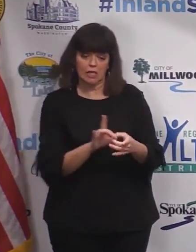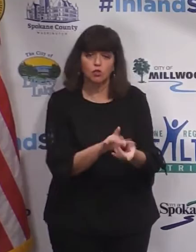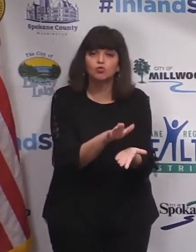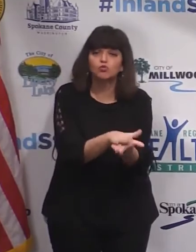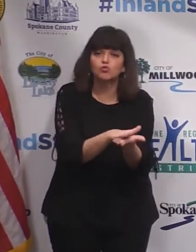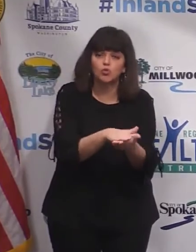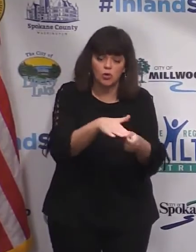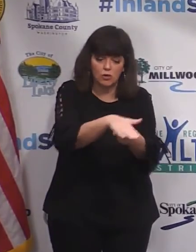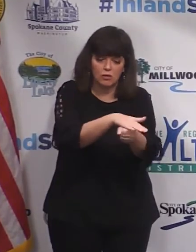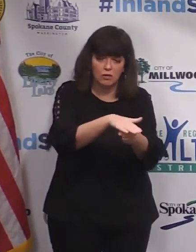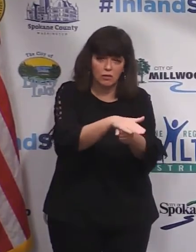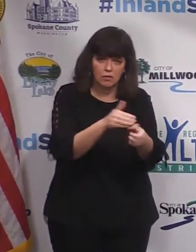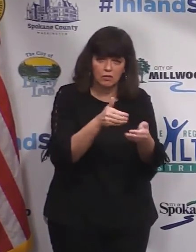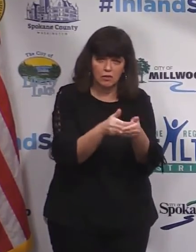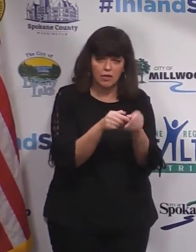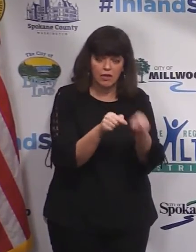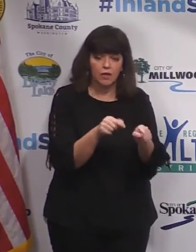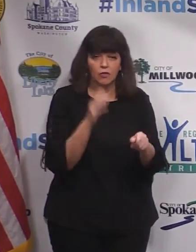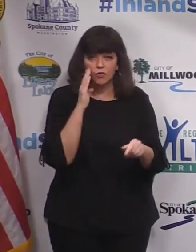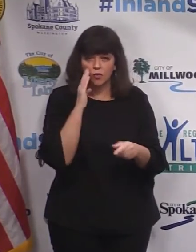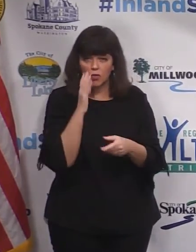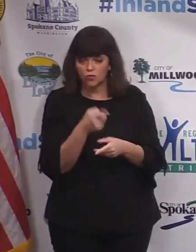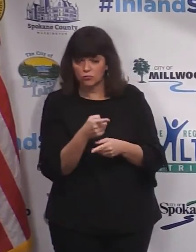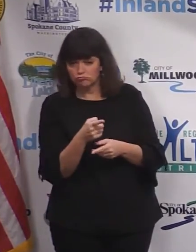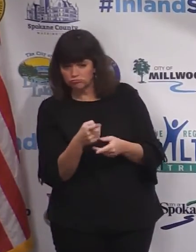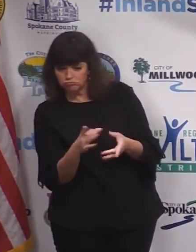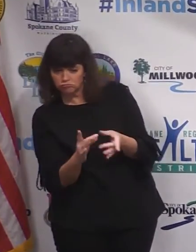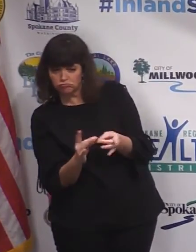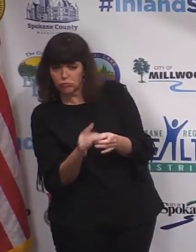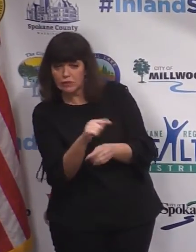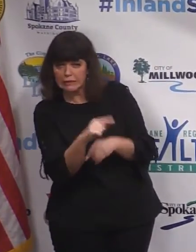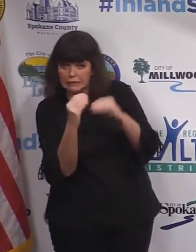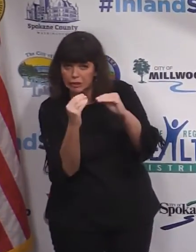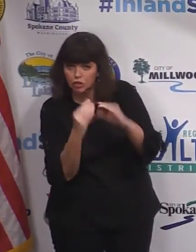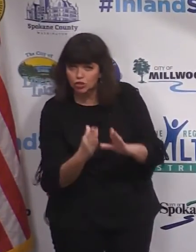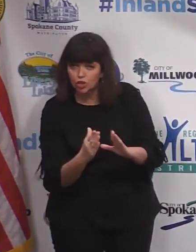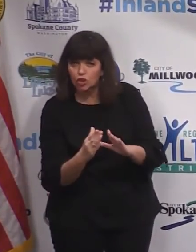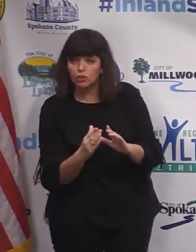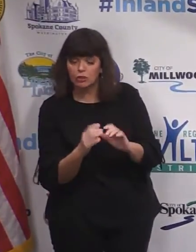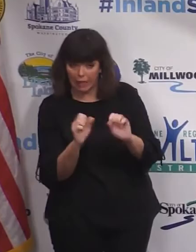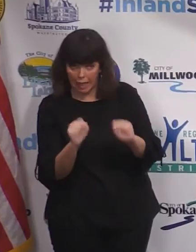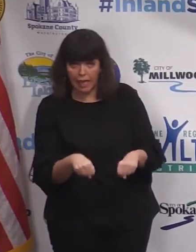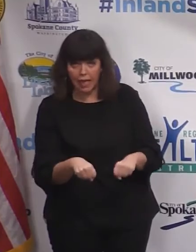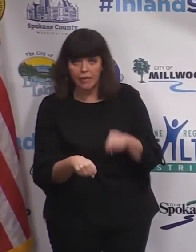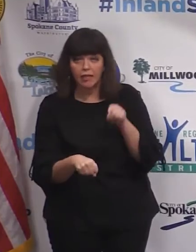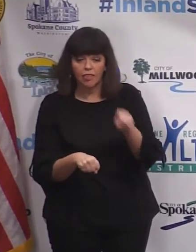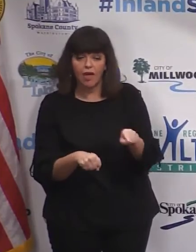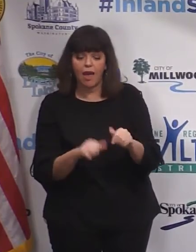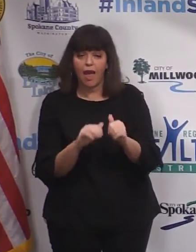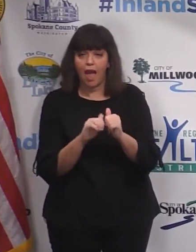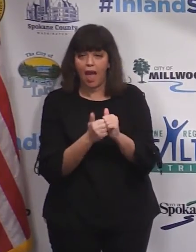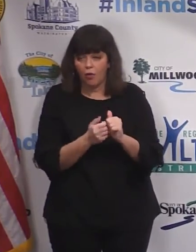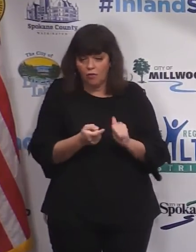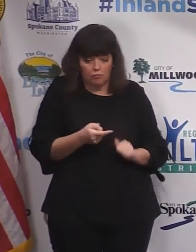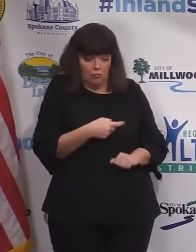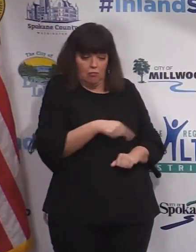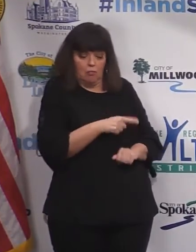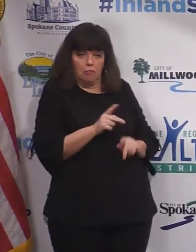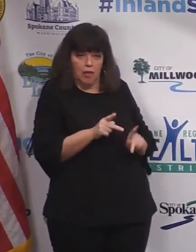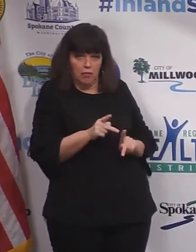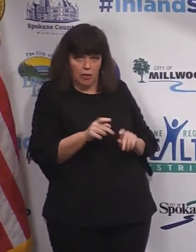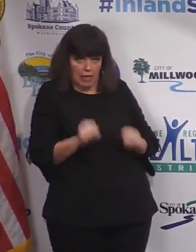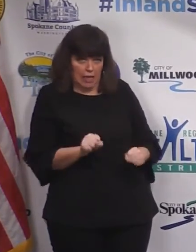there, a trusted teacher, and inquire about the program. That's really how folks get connected to that. If you're